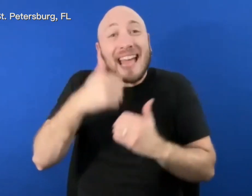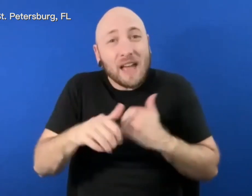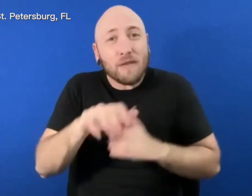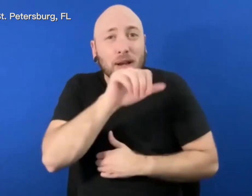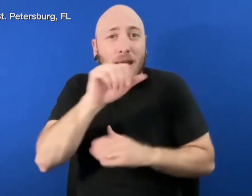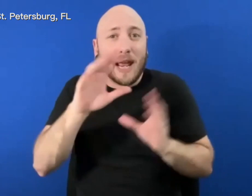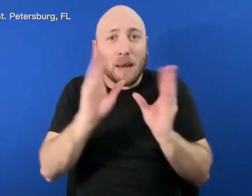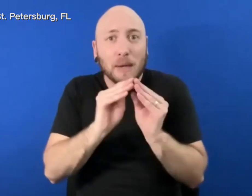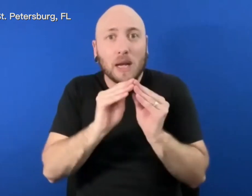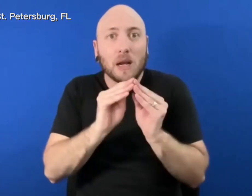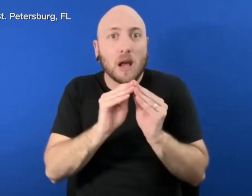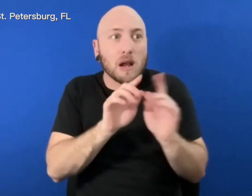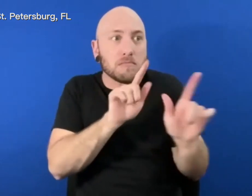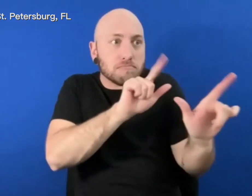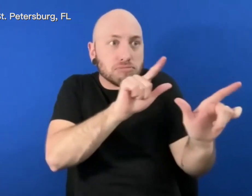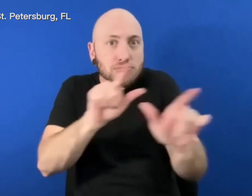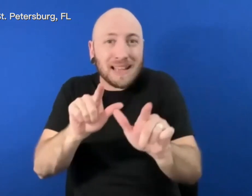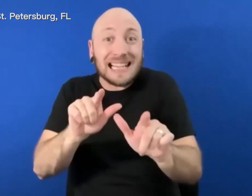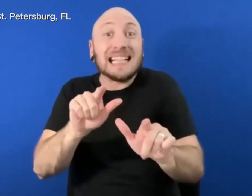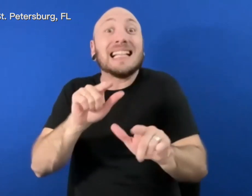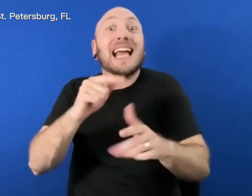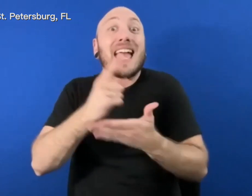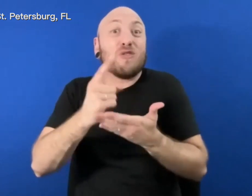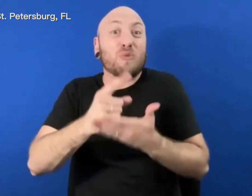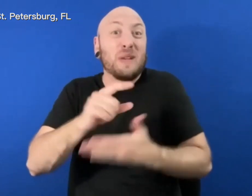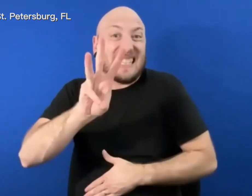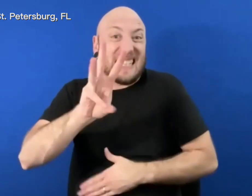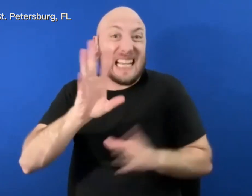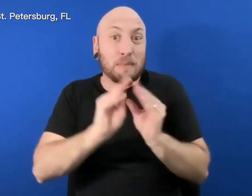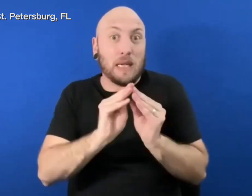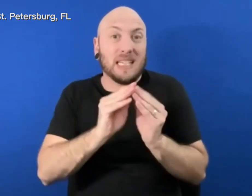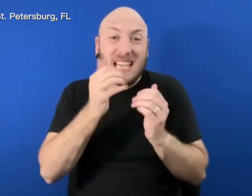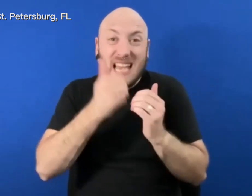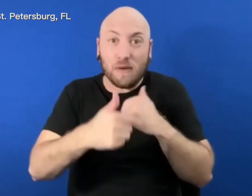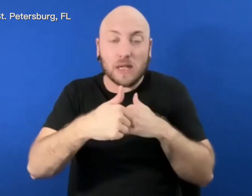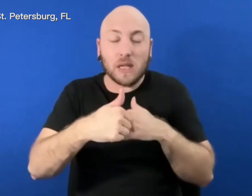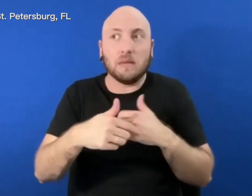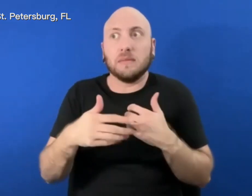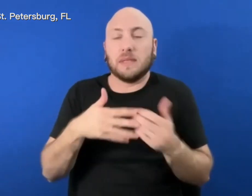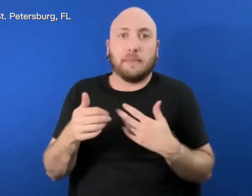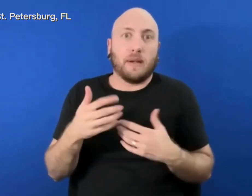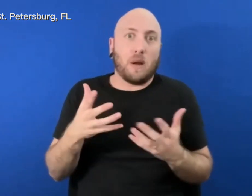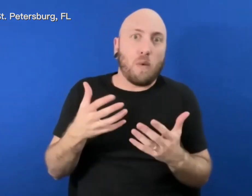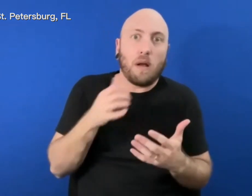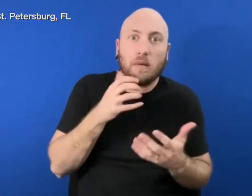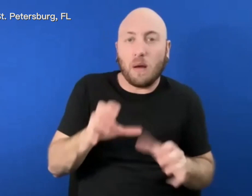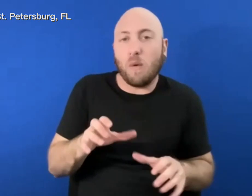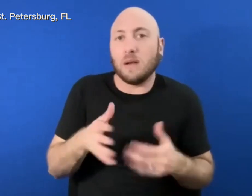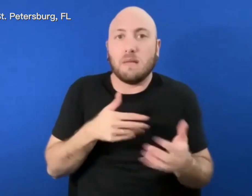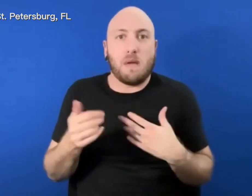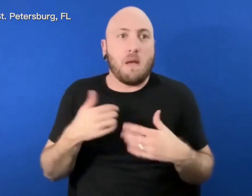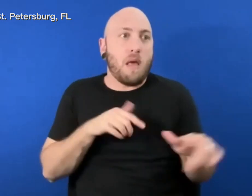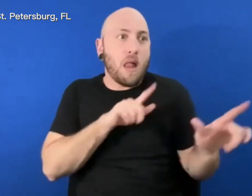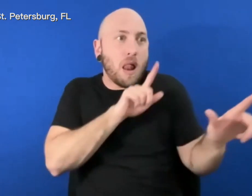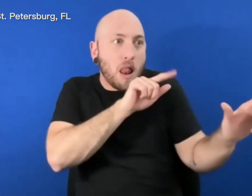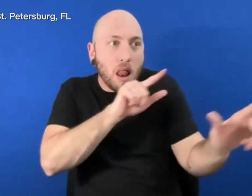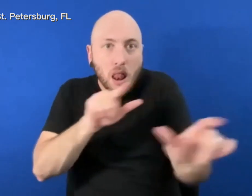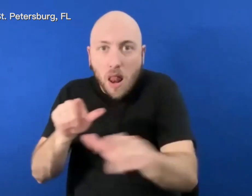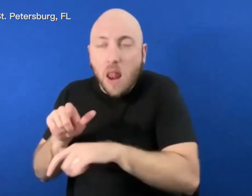that they offered. It was 6 a week. I went to every single AA meeting, even if I didn't feel like going. Um, I started working some steps.